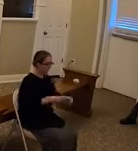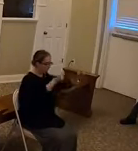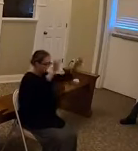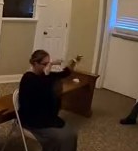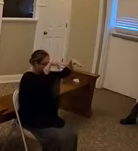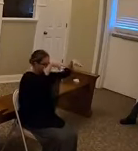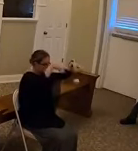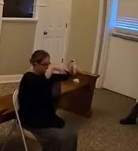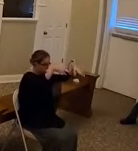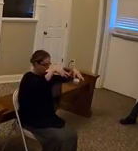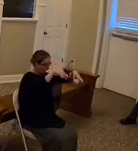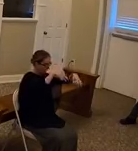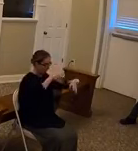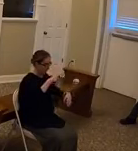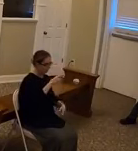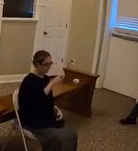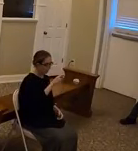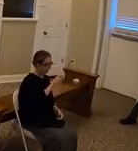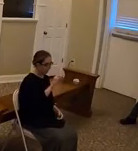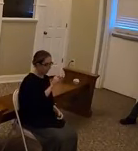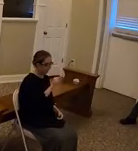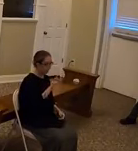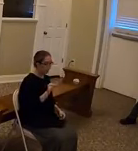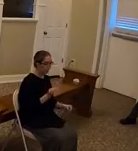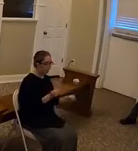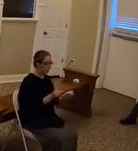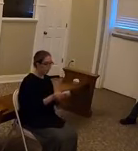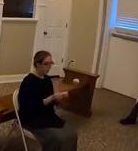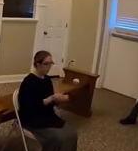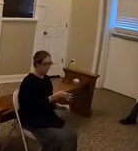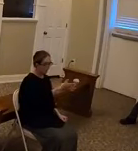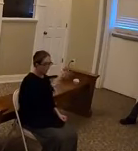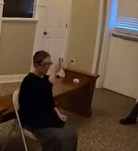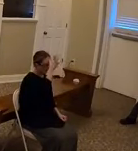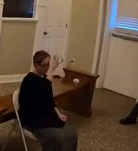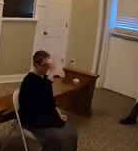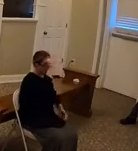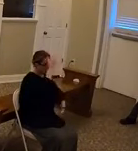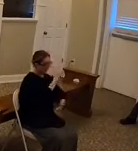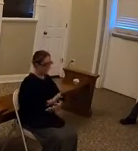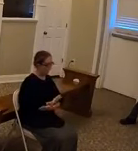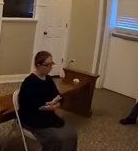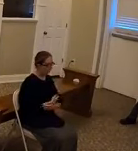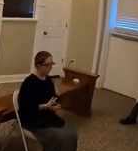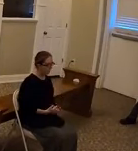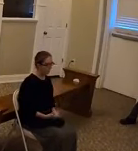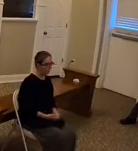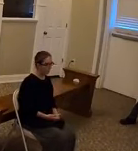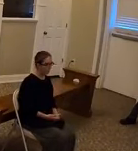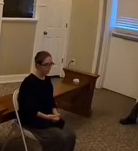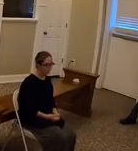lost his priority. He was no longer the father of that son.